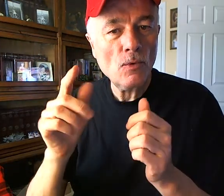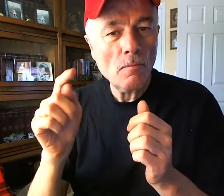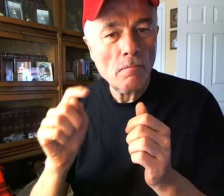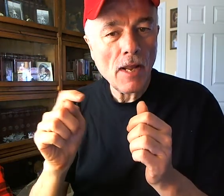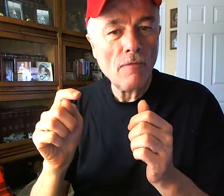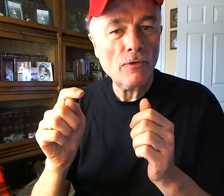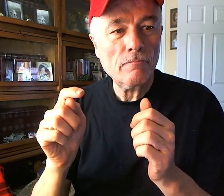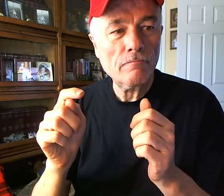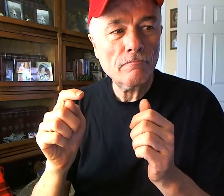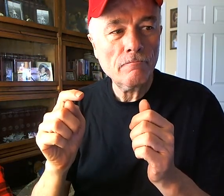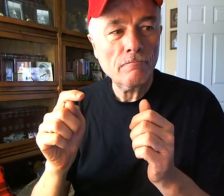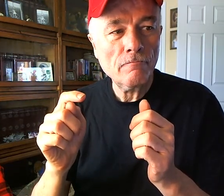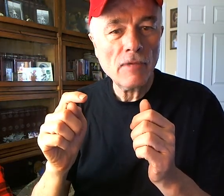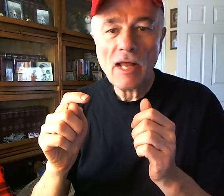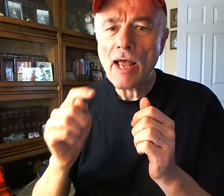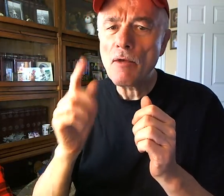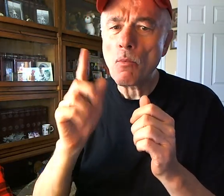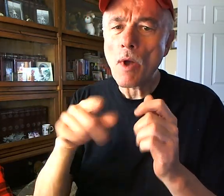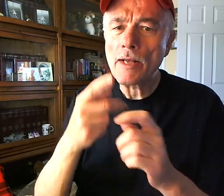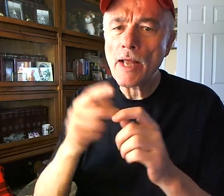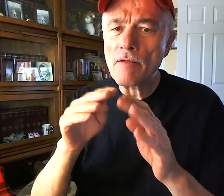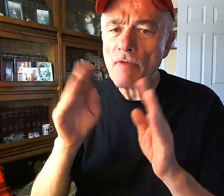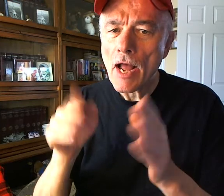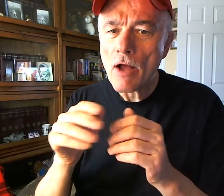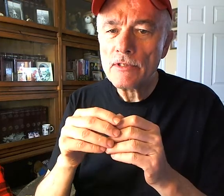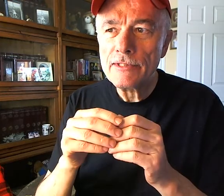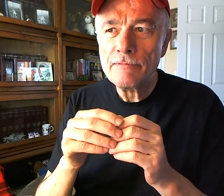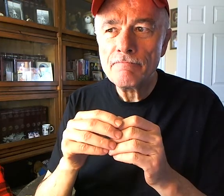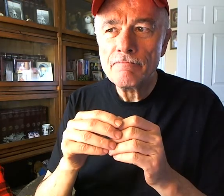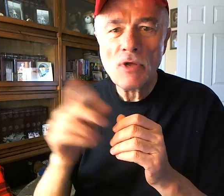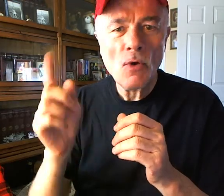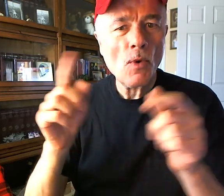which gives a nice clean look. So now, I'm ready to get started on the top.